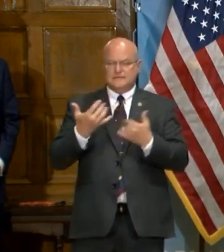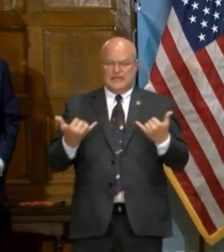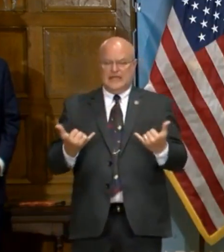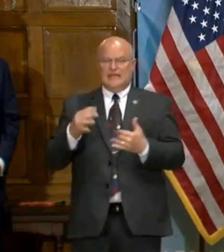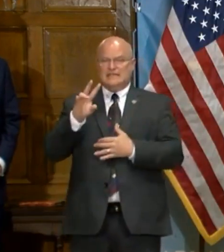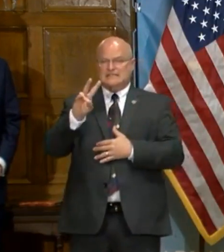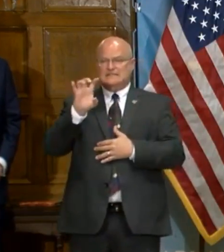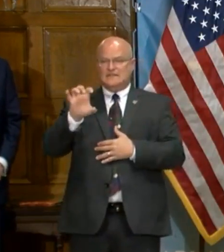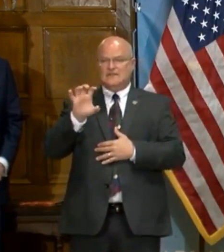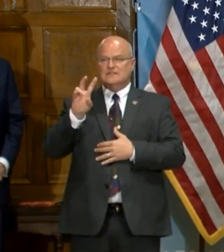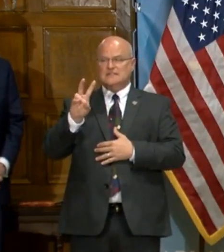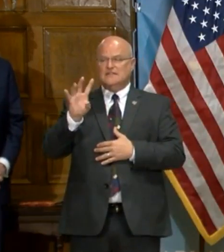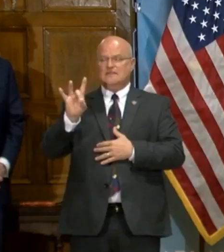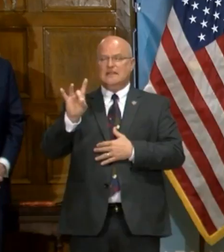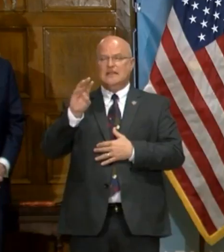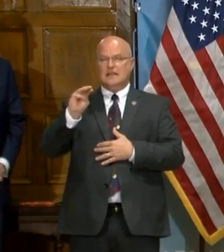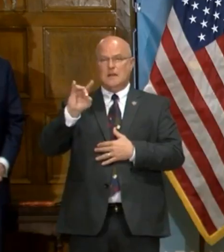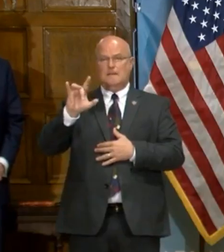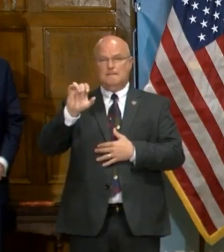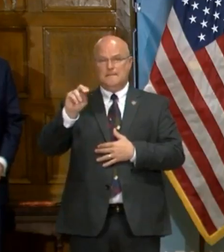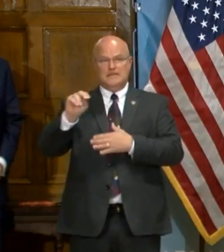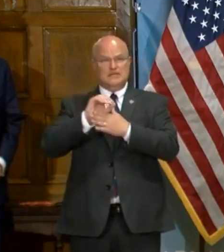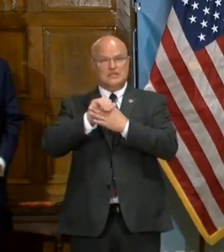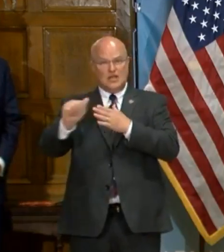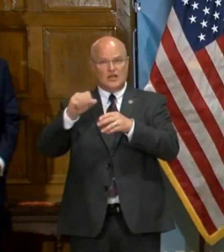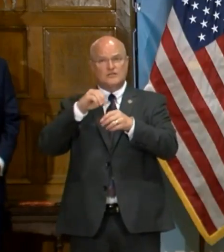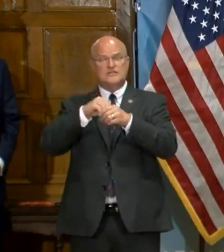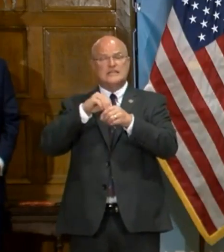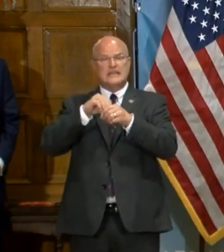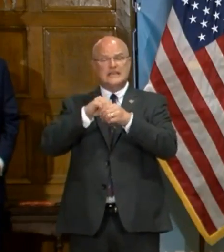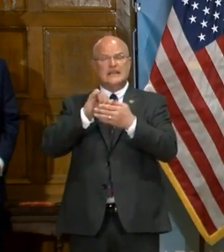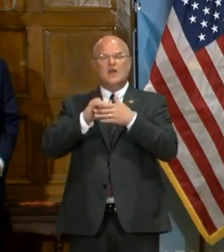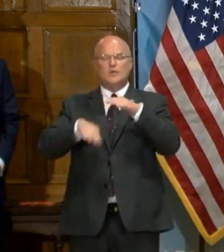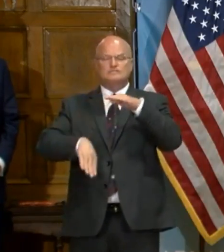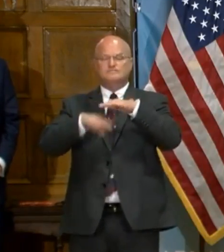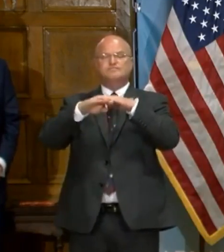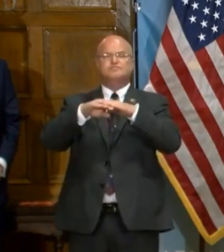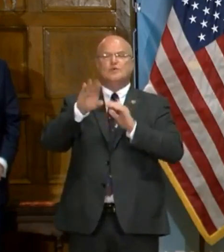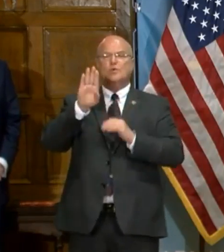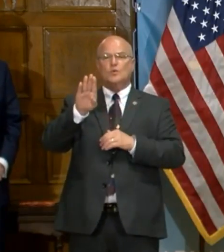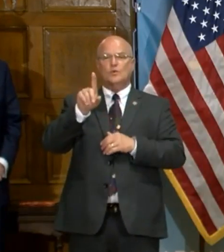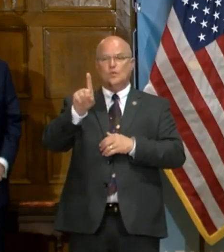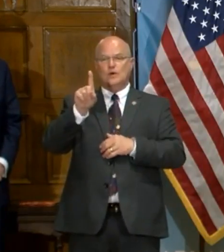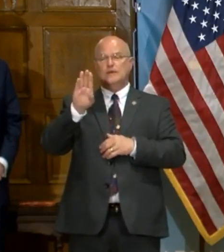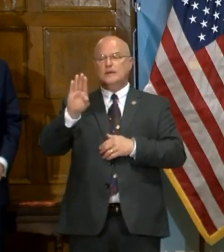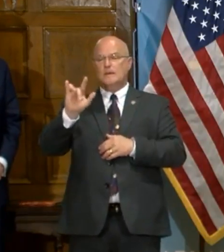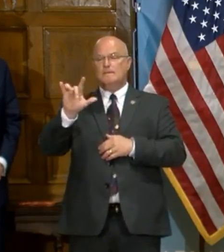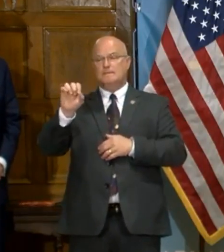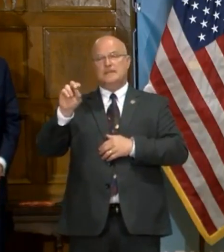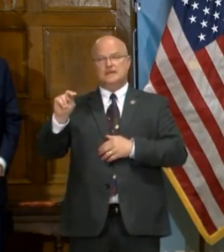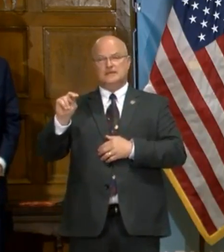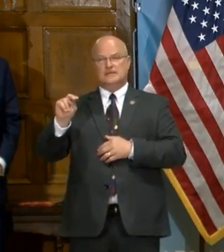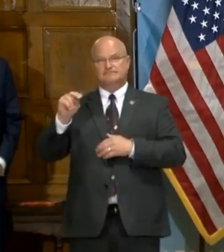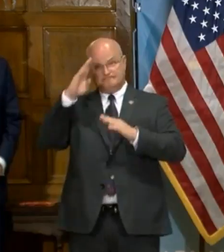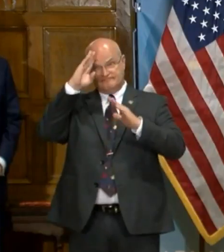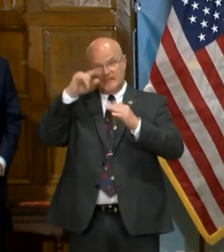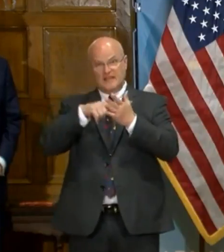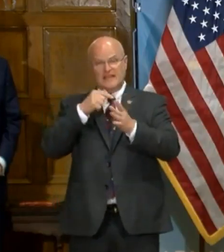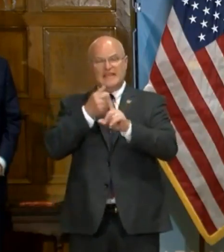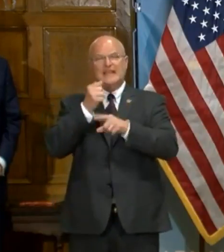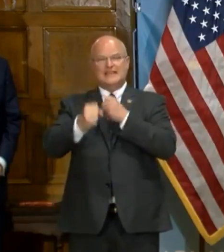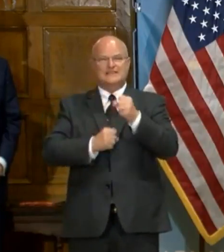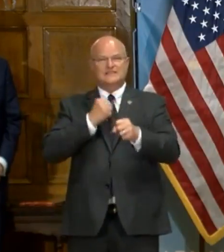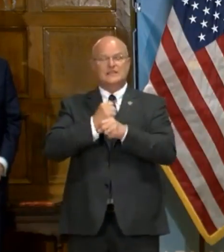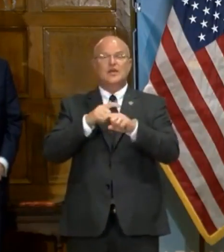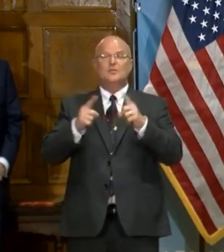at $778 million in our trust fund. We're actually capped at $1 billion. which we had anticipated hitting this